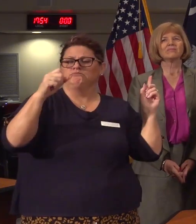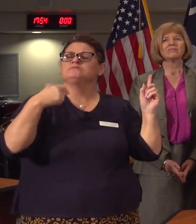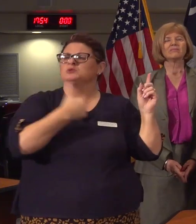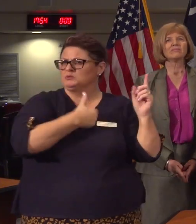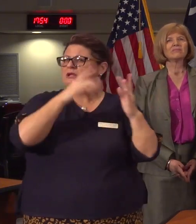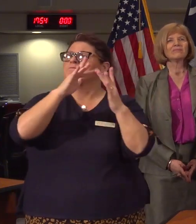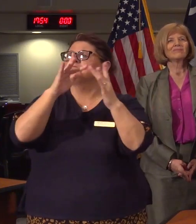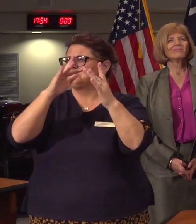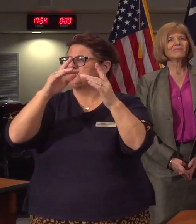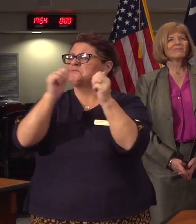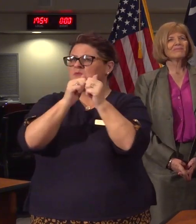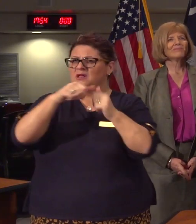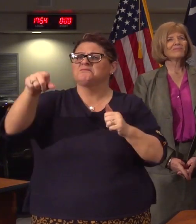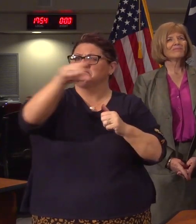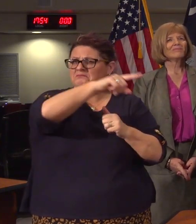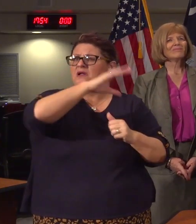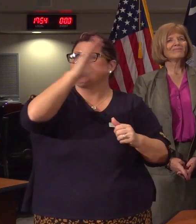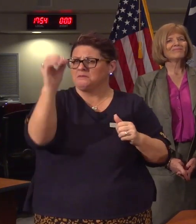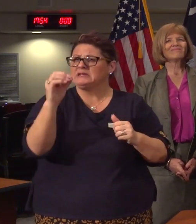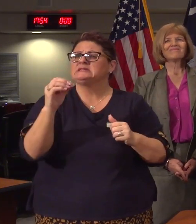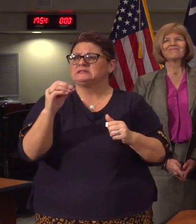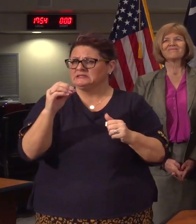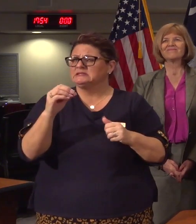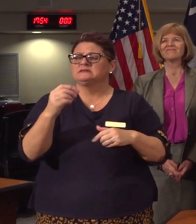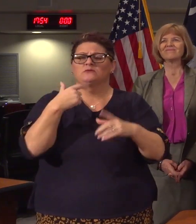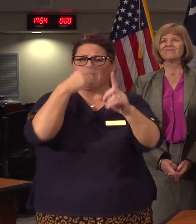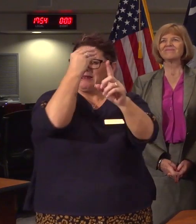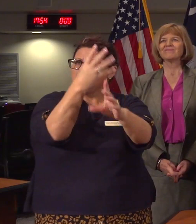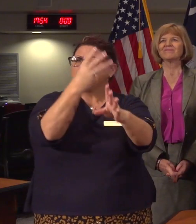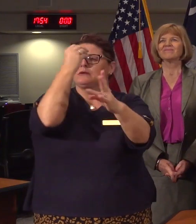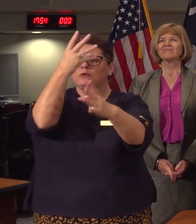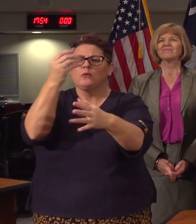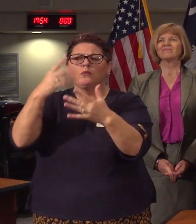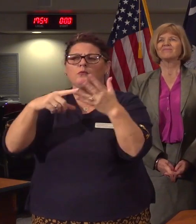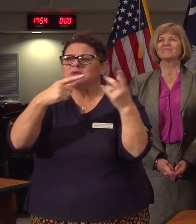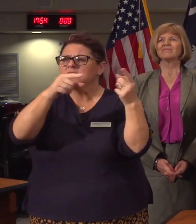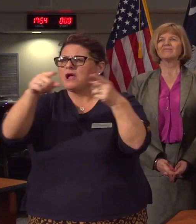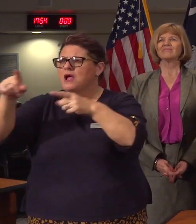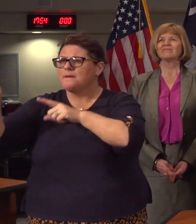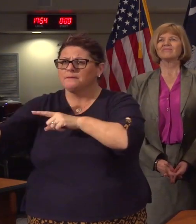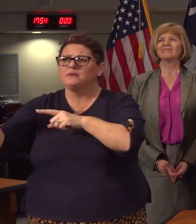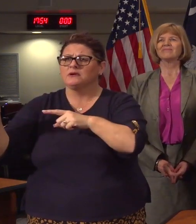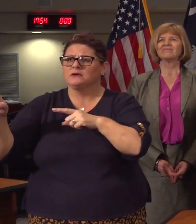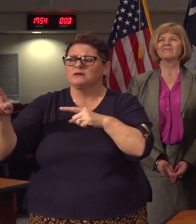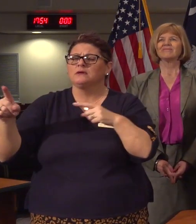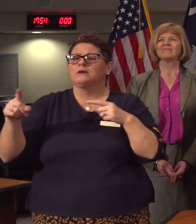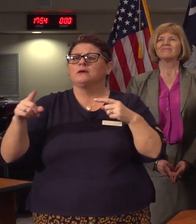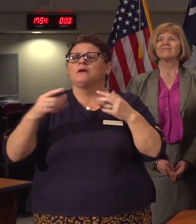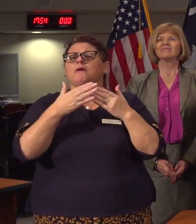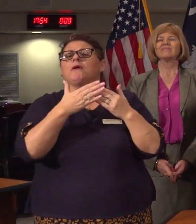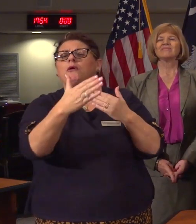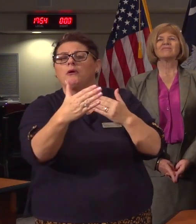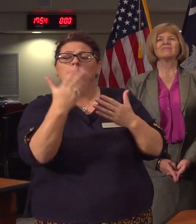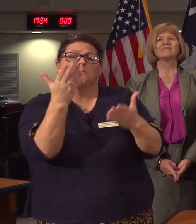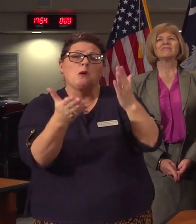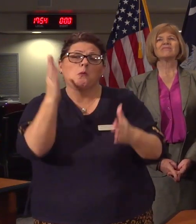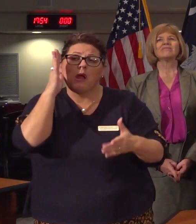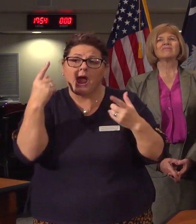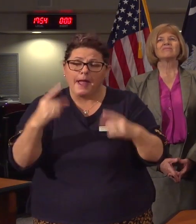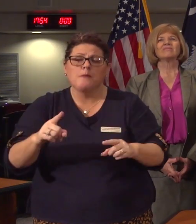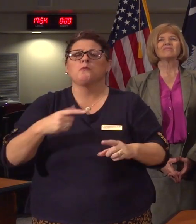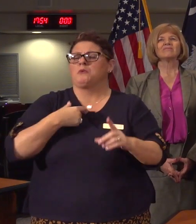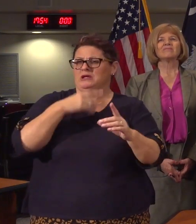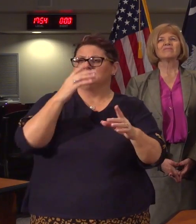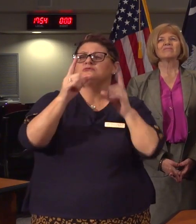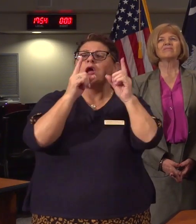and providing all the information so everyone knows what's happening, what we believe might happen, and